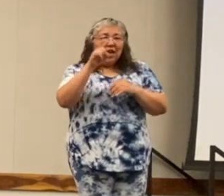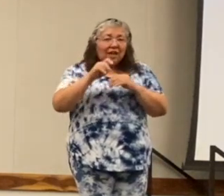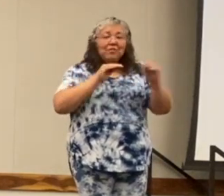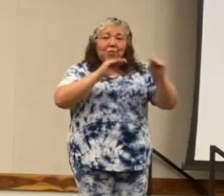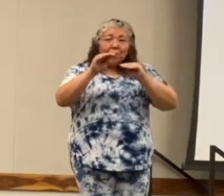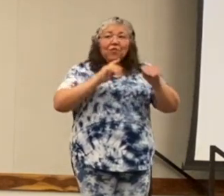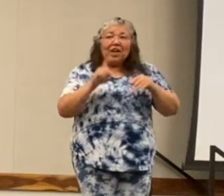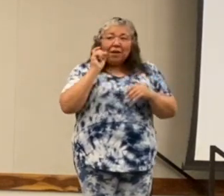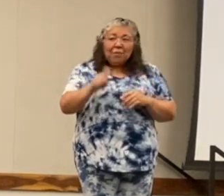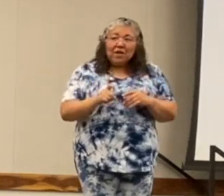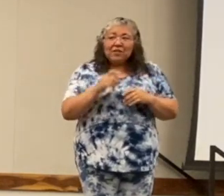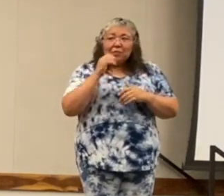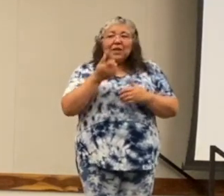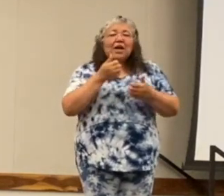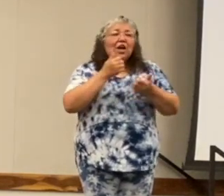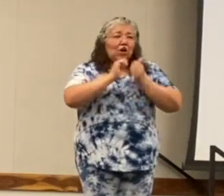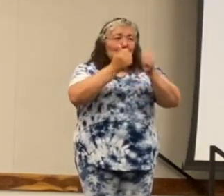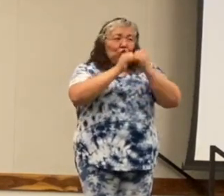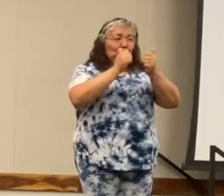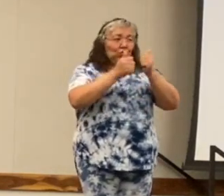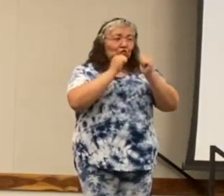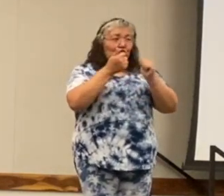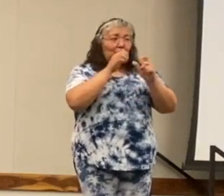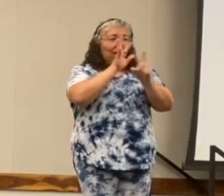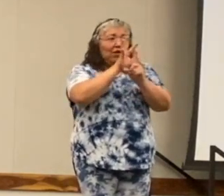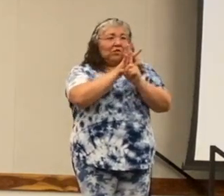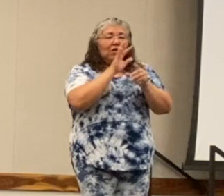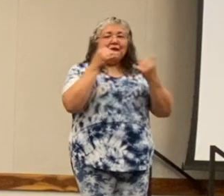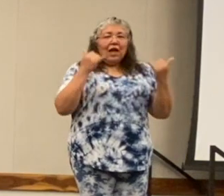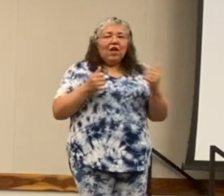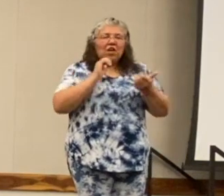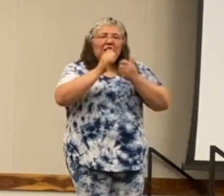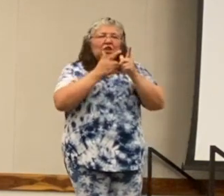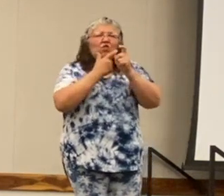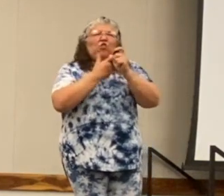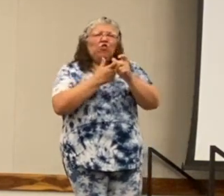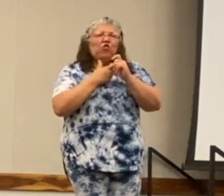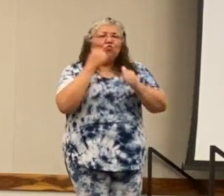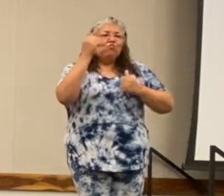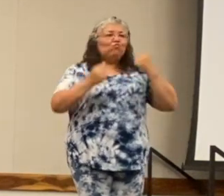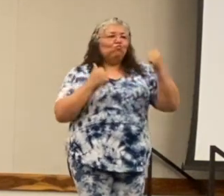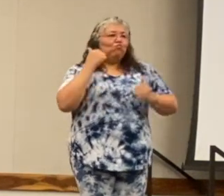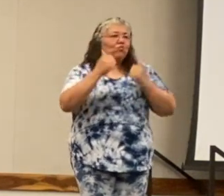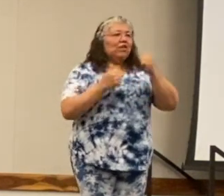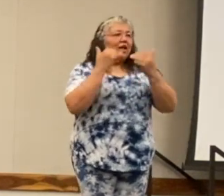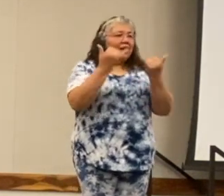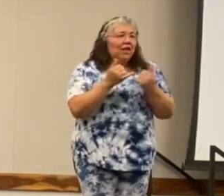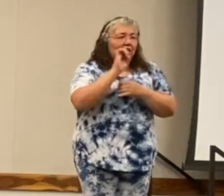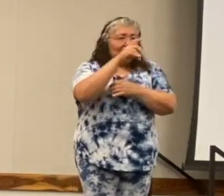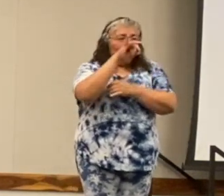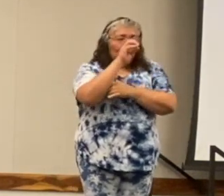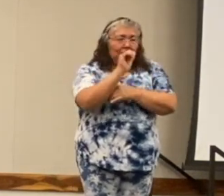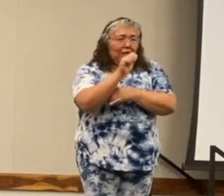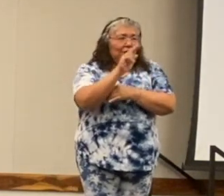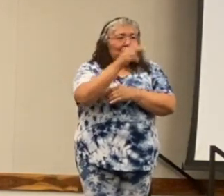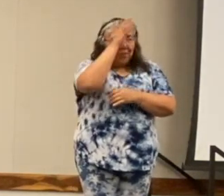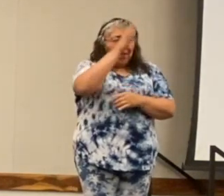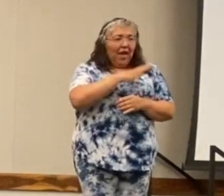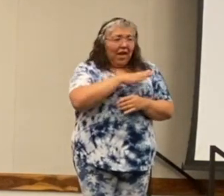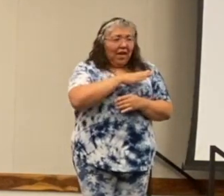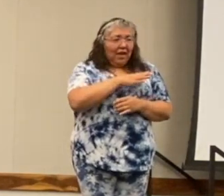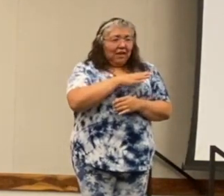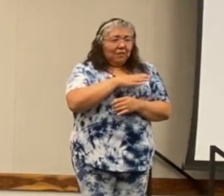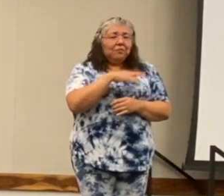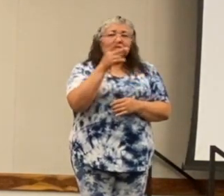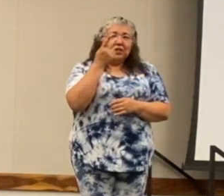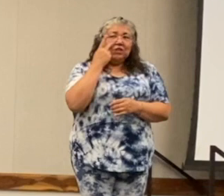He must be a track star, right? Because he's running right next to him, okay? And the Ethiopian man, so Philip